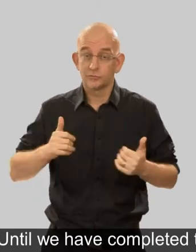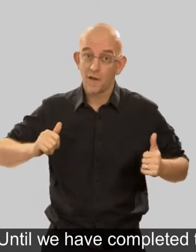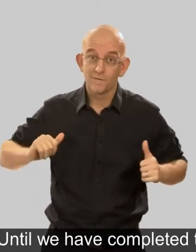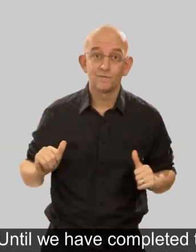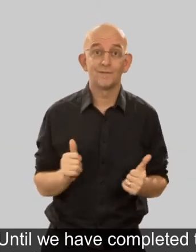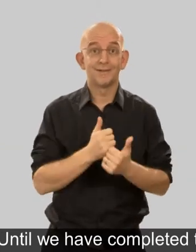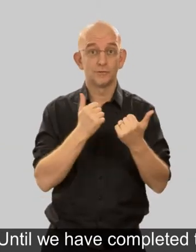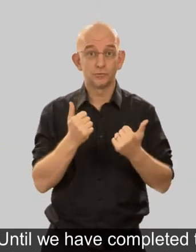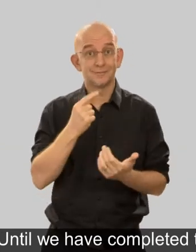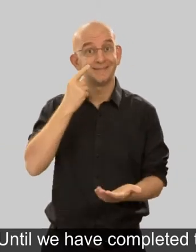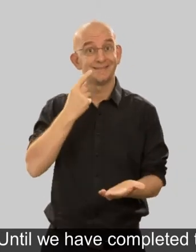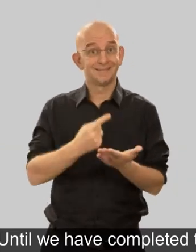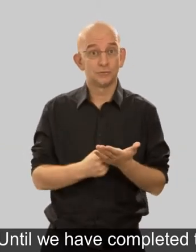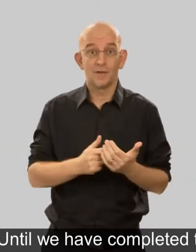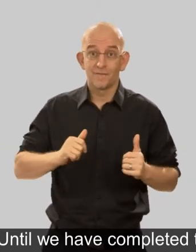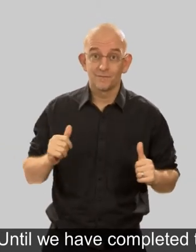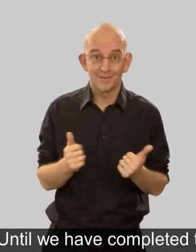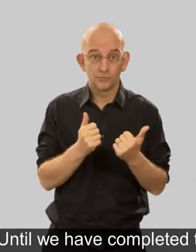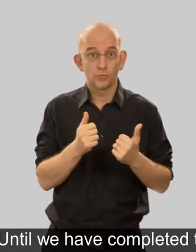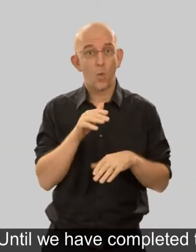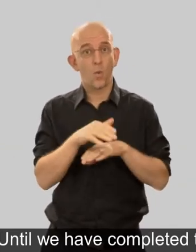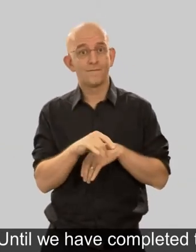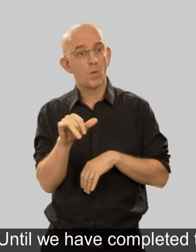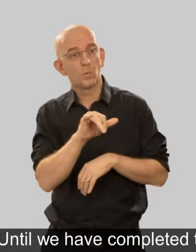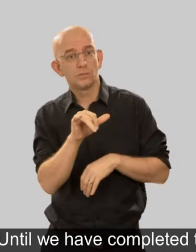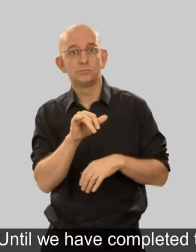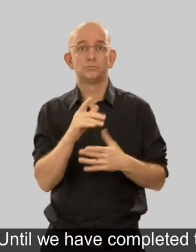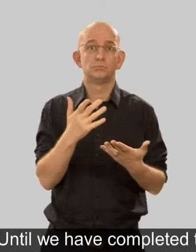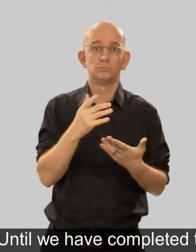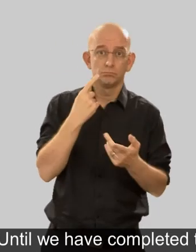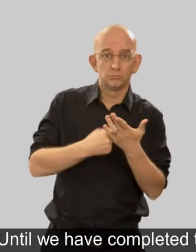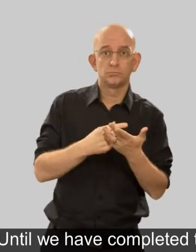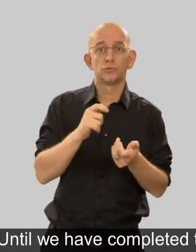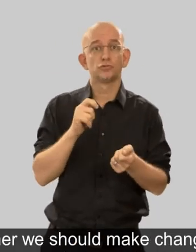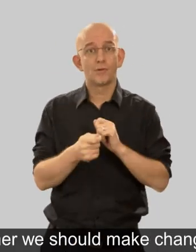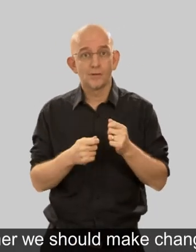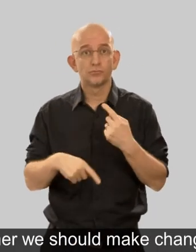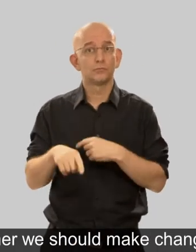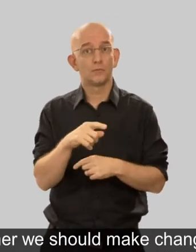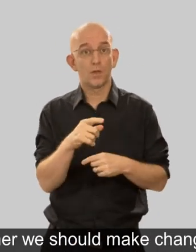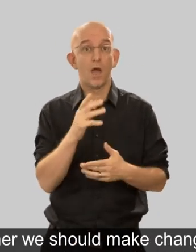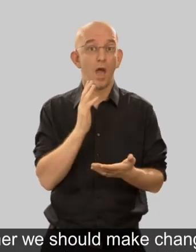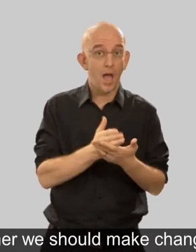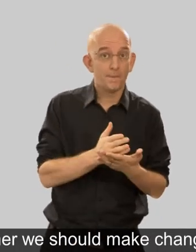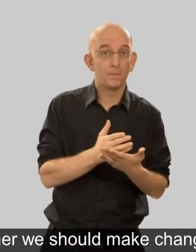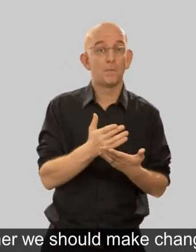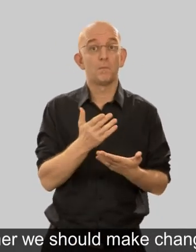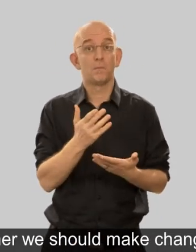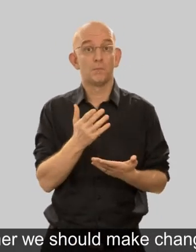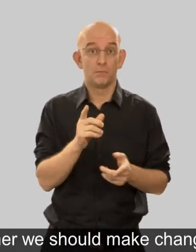Until we have completed the consultation and made a decision on whether we should make changes and what change or changes